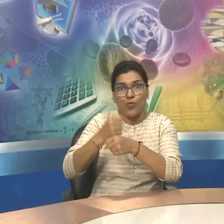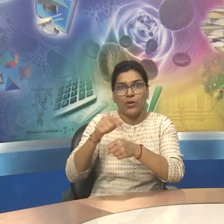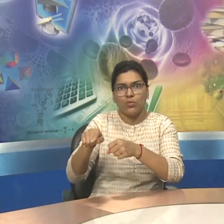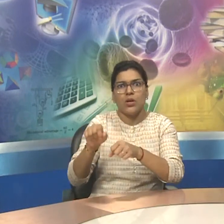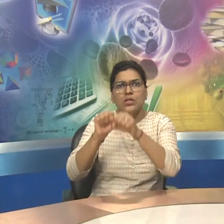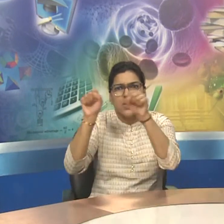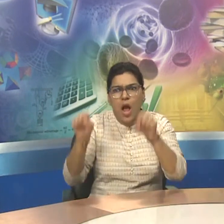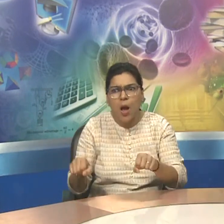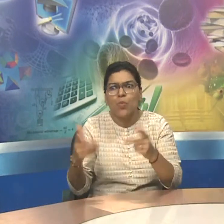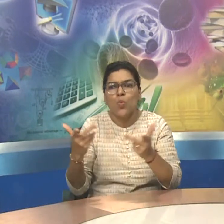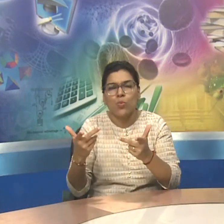implies